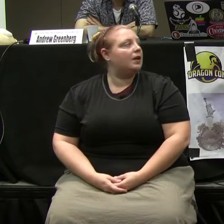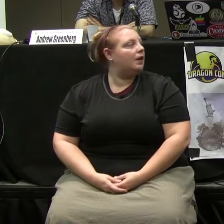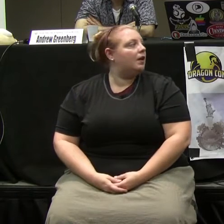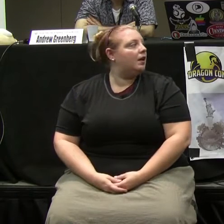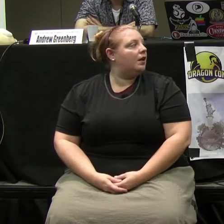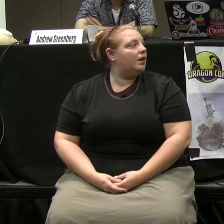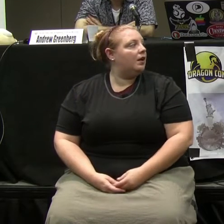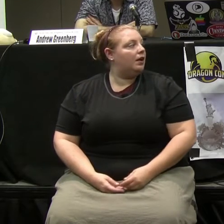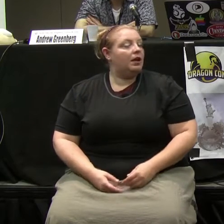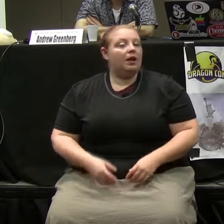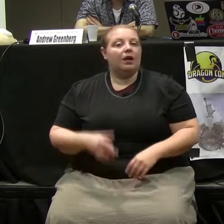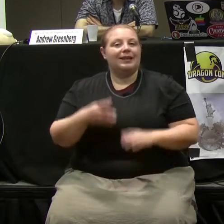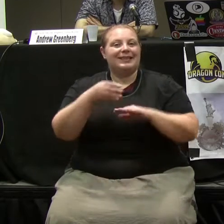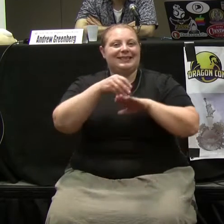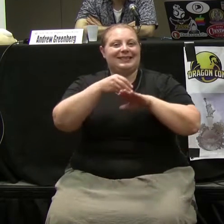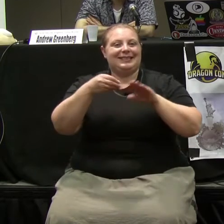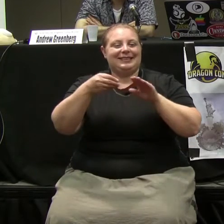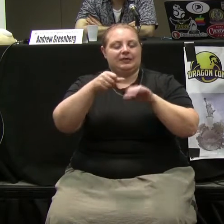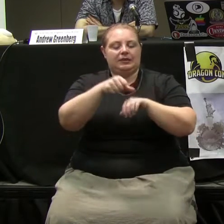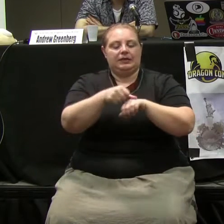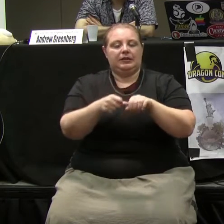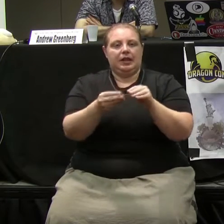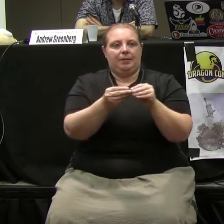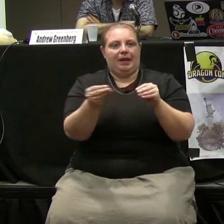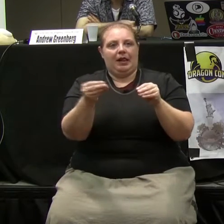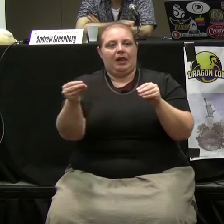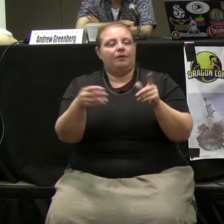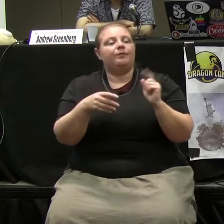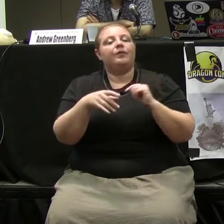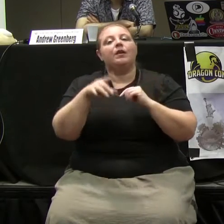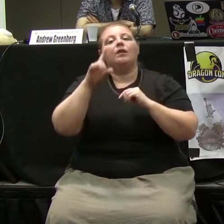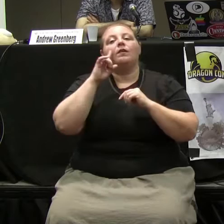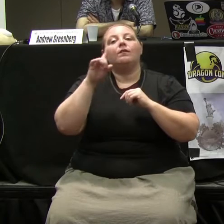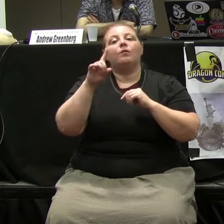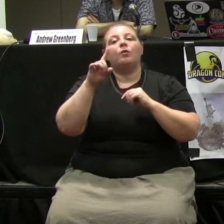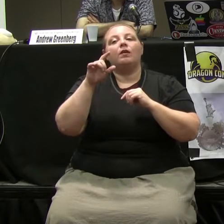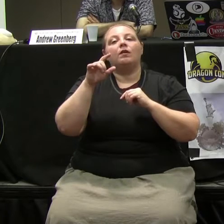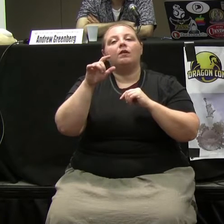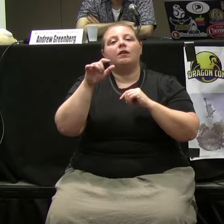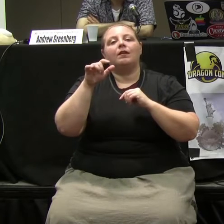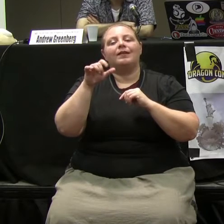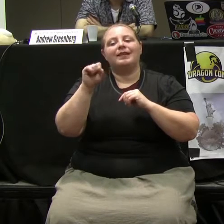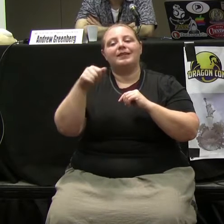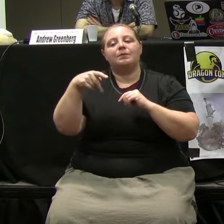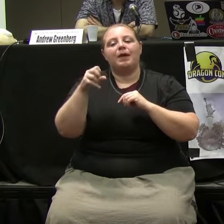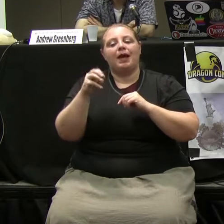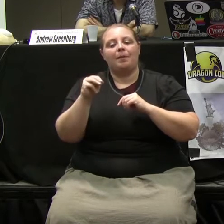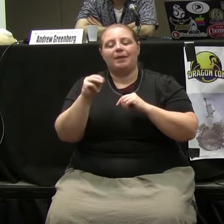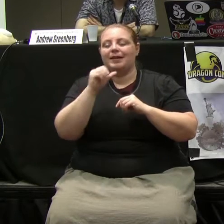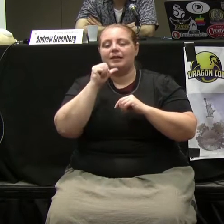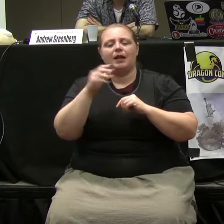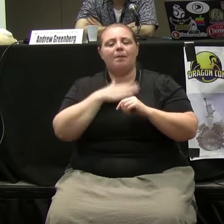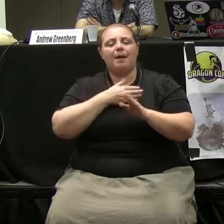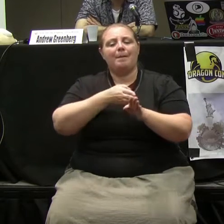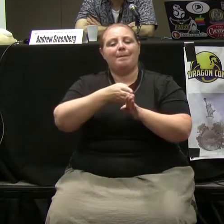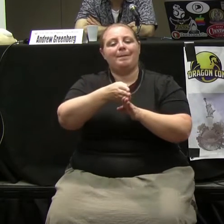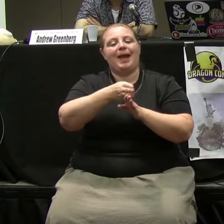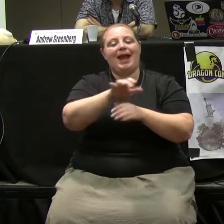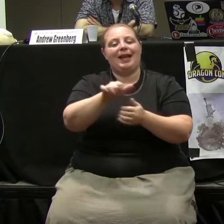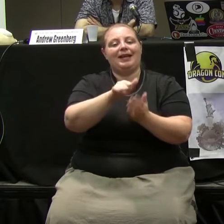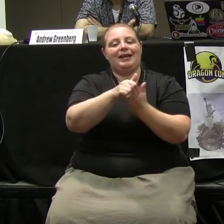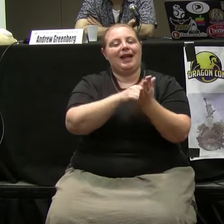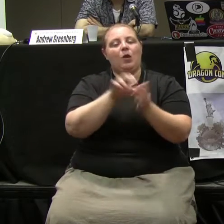I have an email account set up for the spam that I'll look at, like that kind of stuff. It's not my main account by any